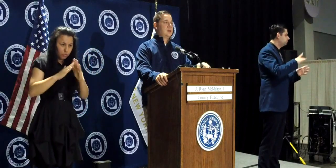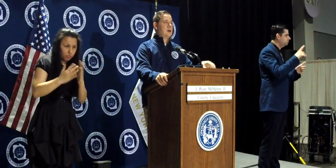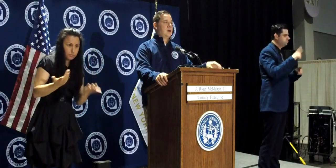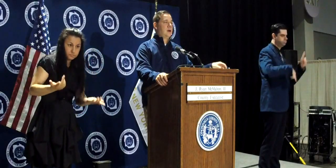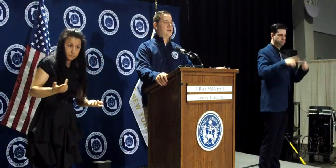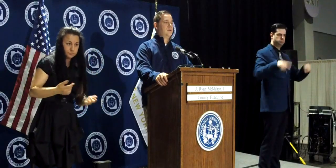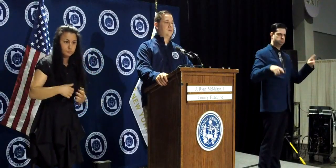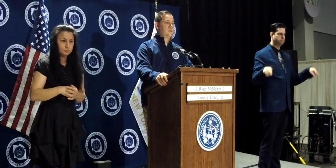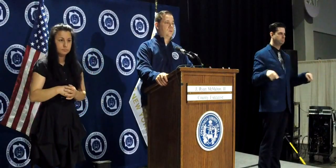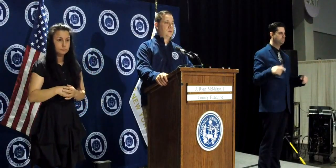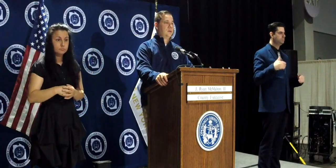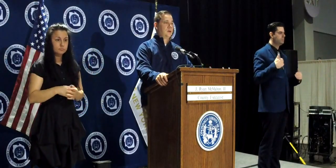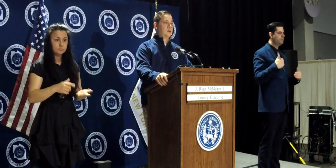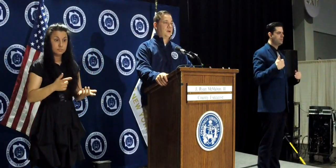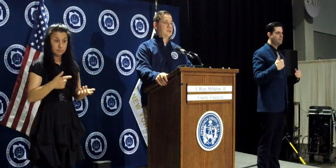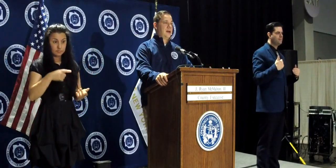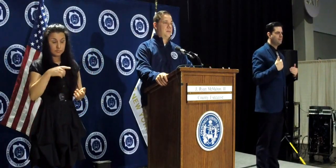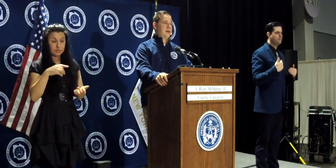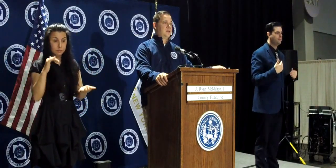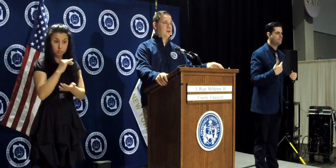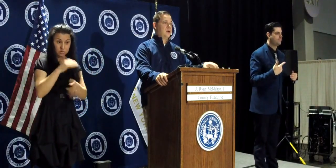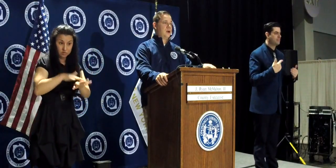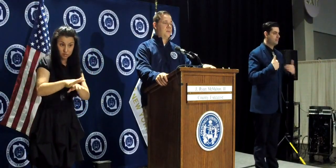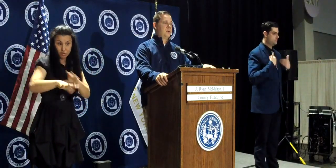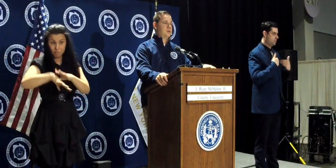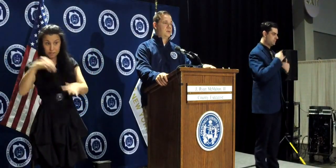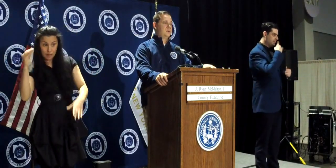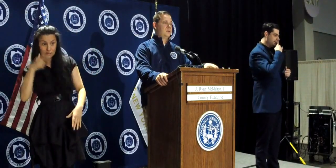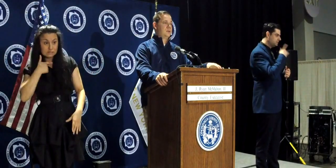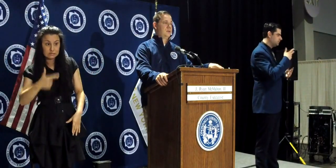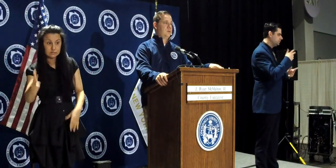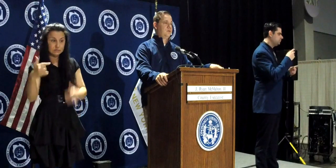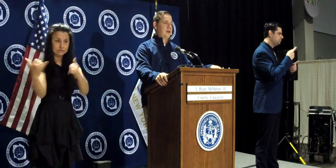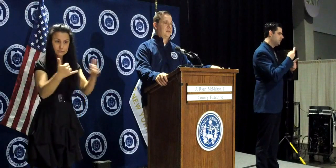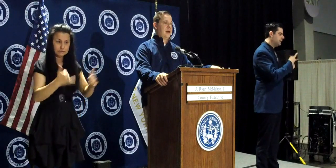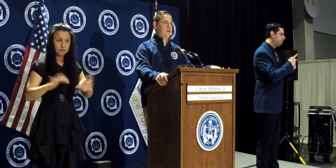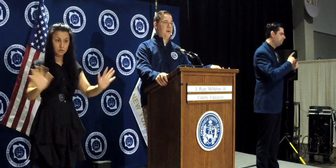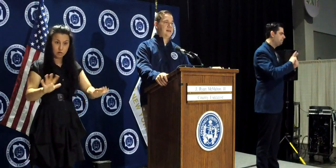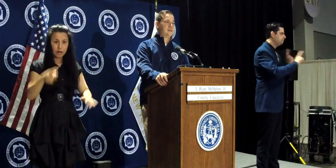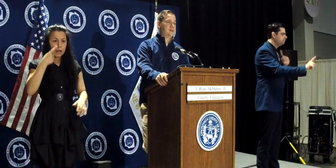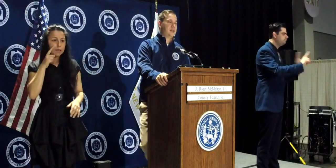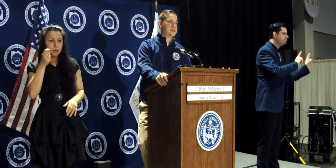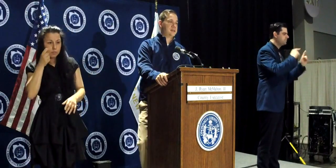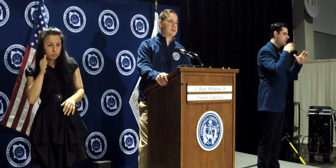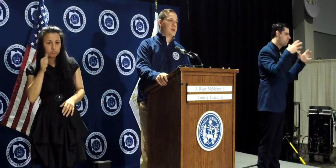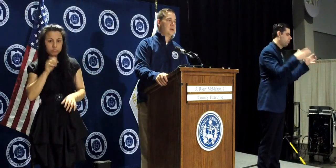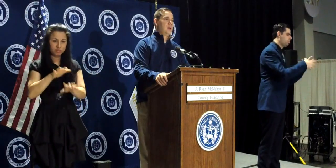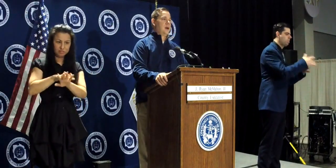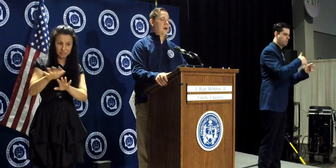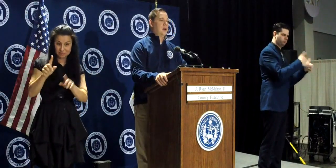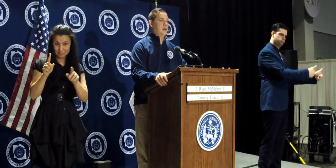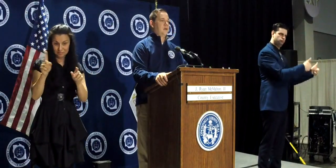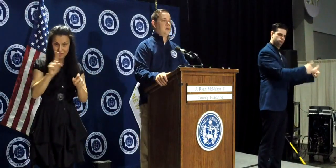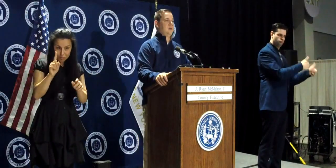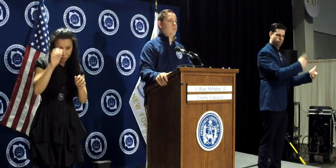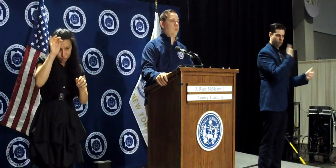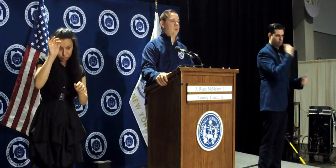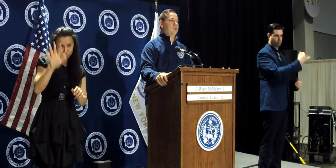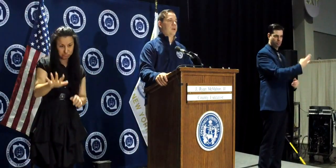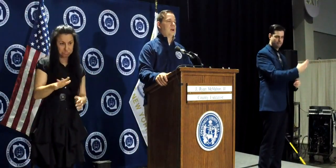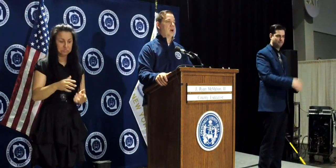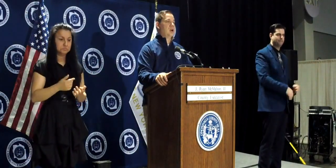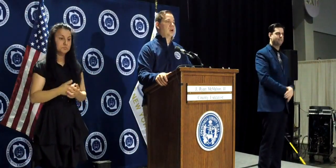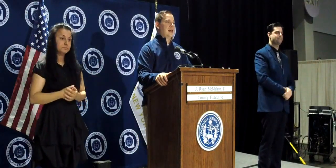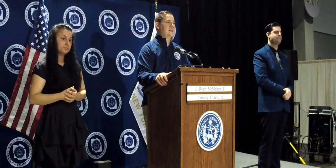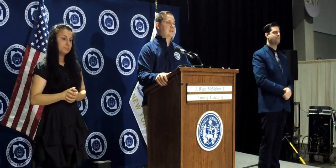dates. You've really done a great job. I think our numbers reflect that with positive cases. When